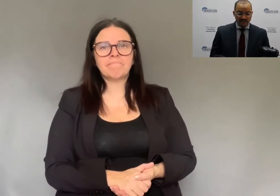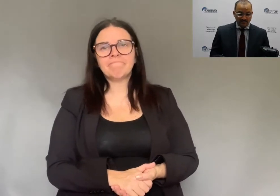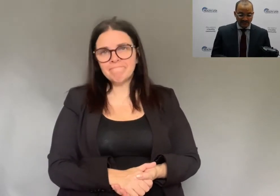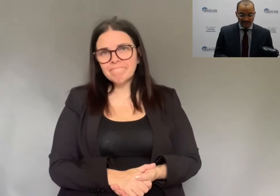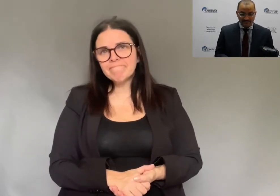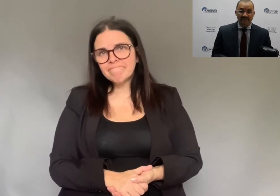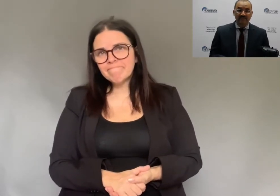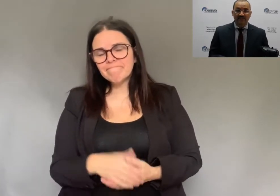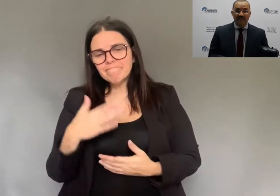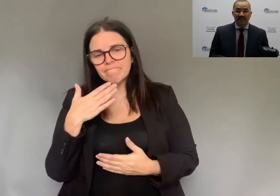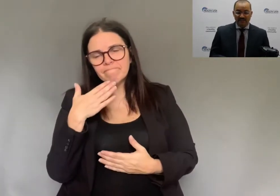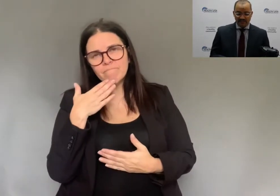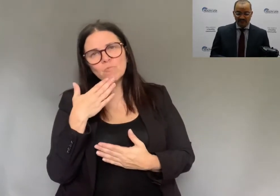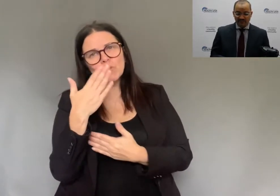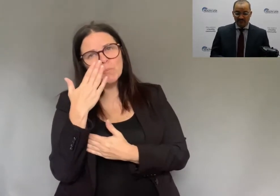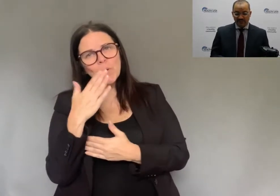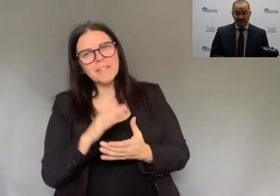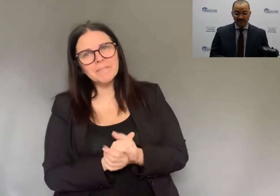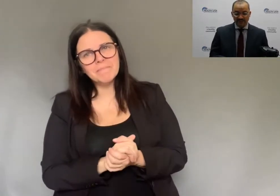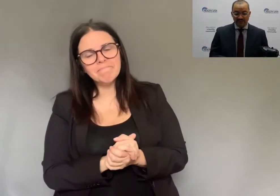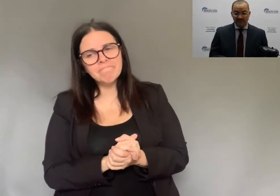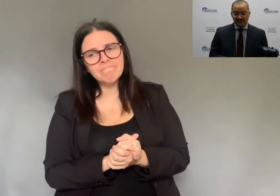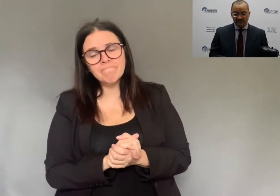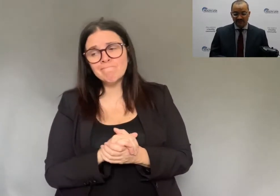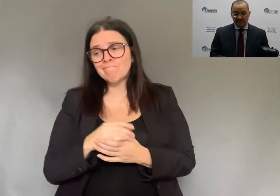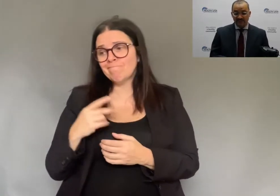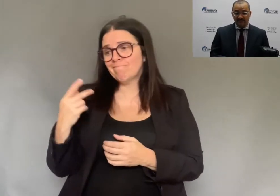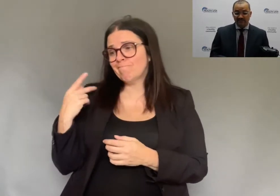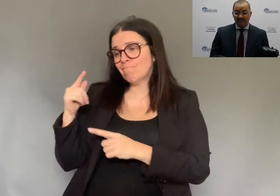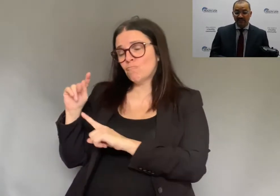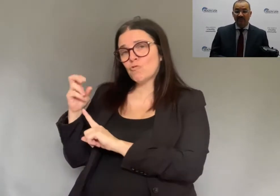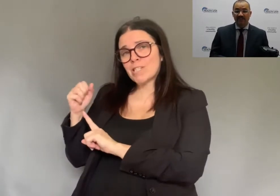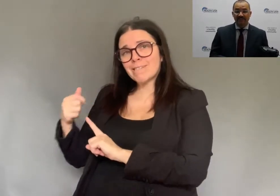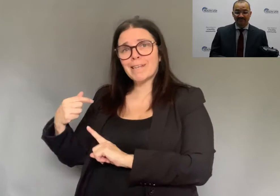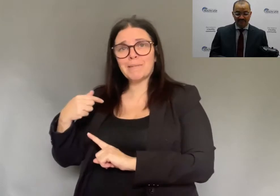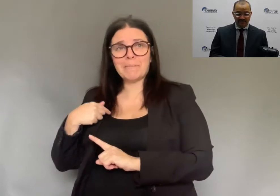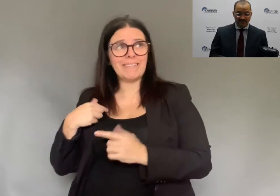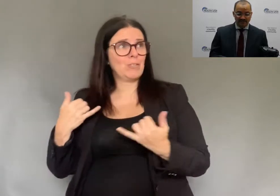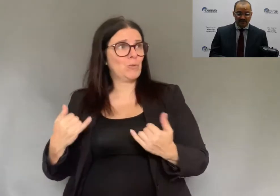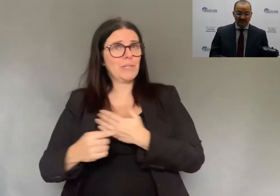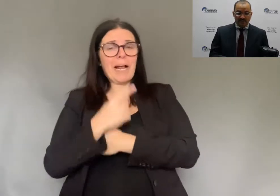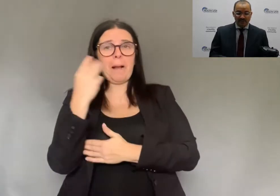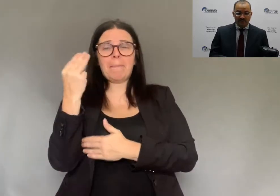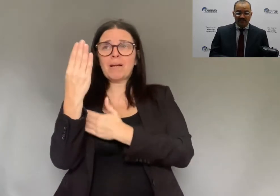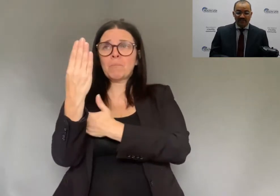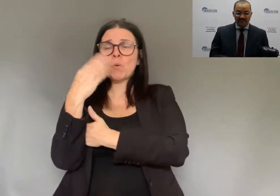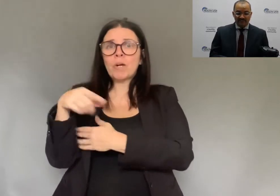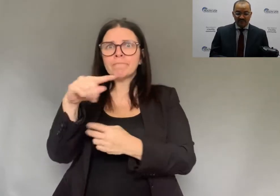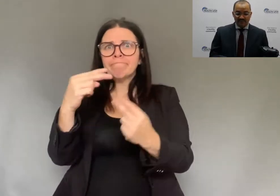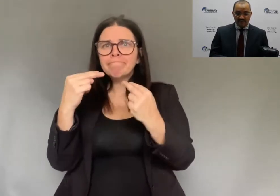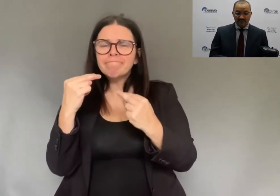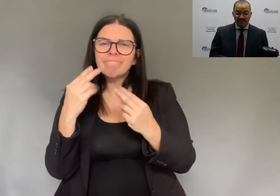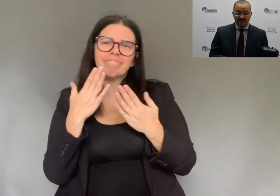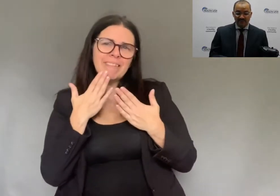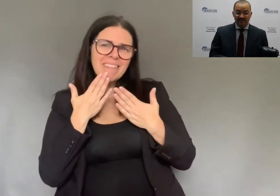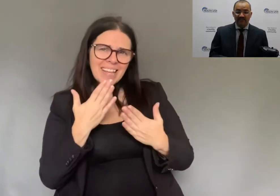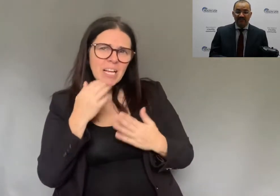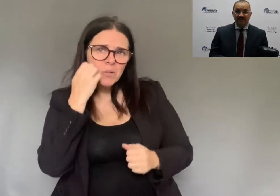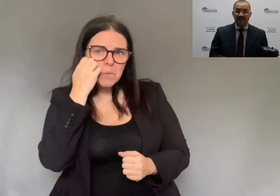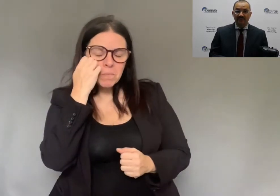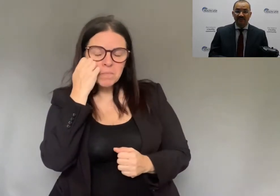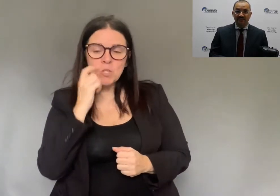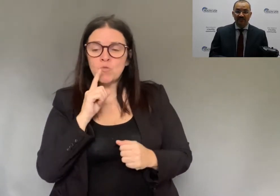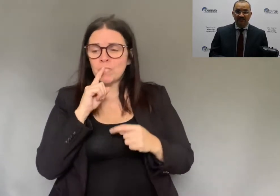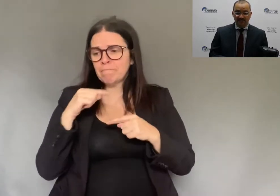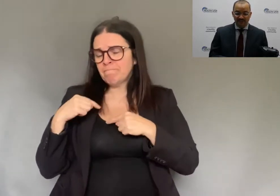Good morning. Thank you for joining Theresa and myself this Monday morning. Over the past few weeks, the Windsor-Essex County